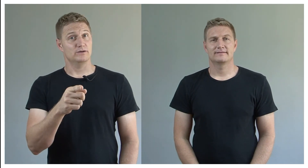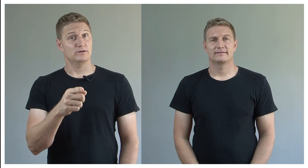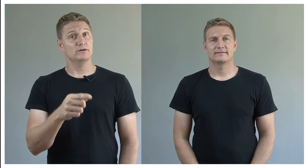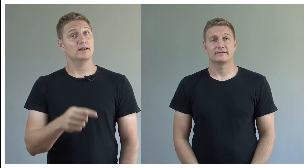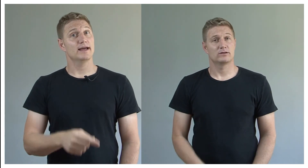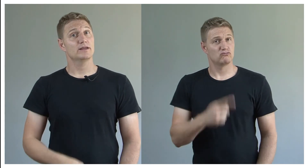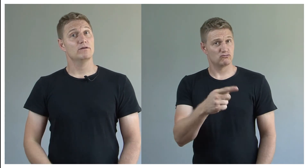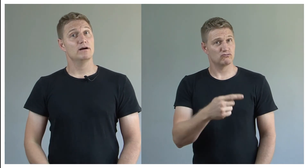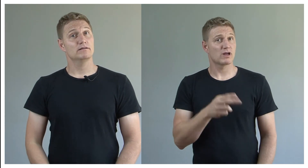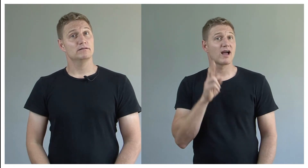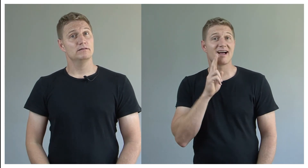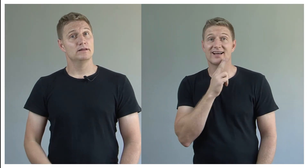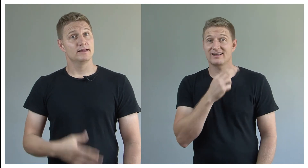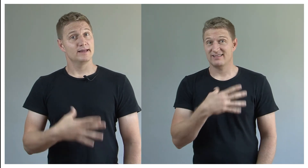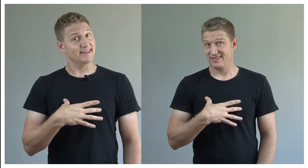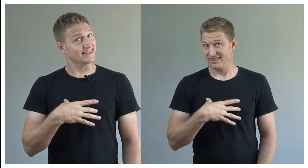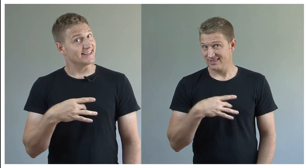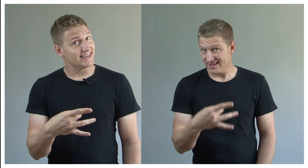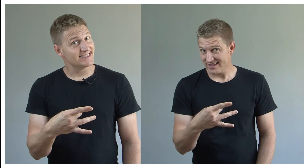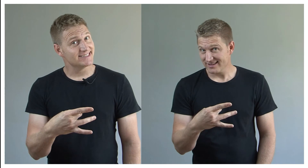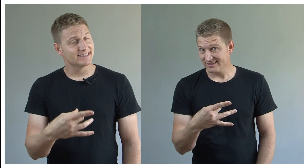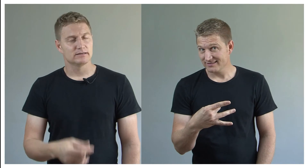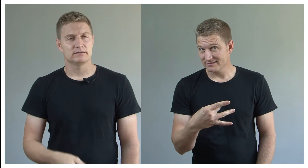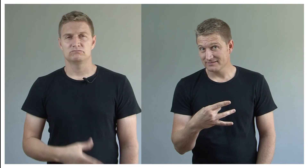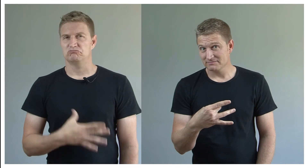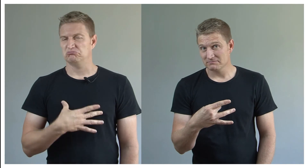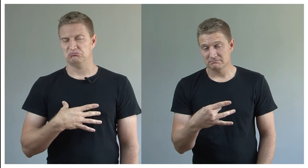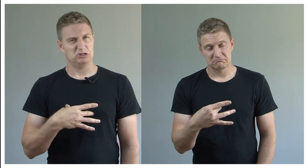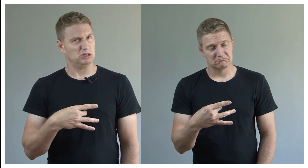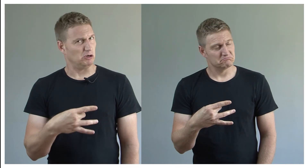You like your uncle? Yes? No.